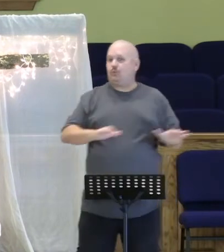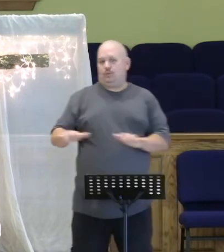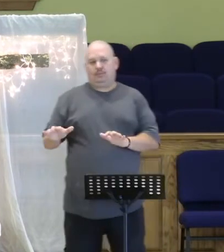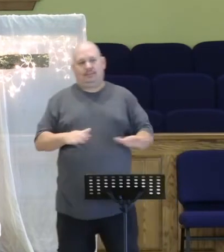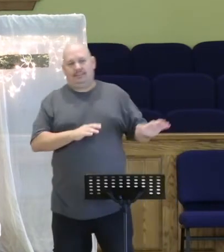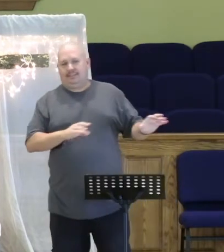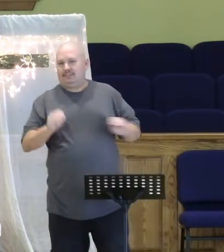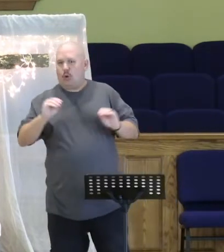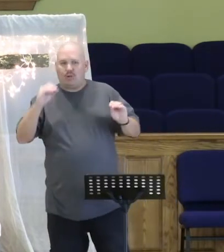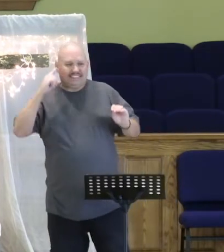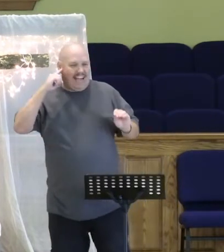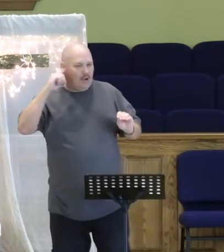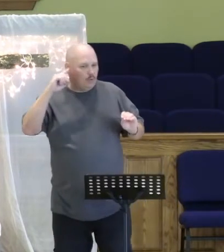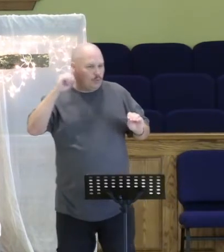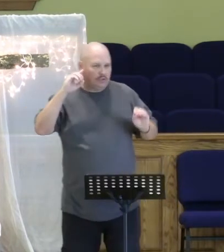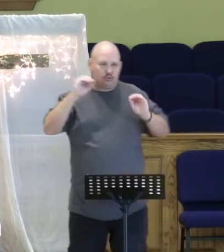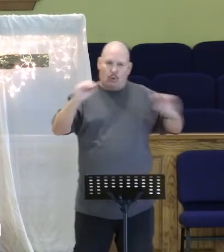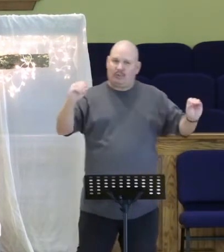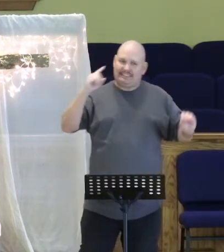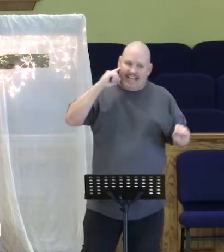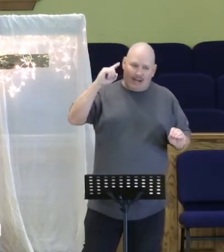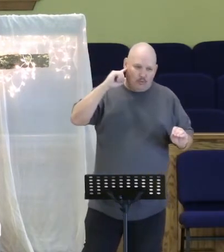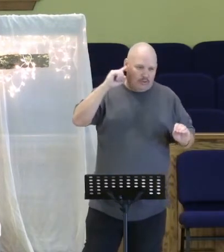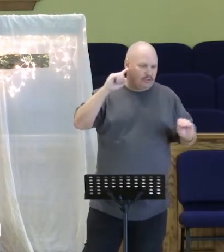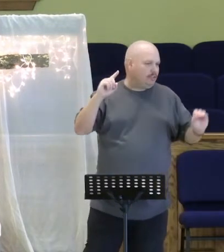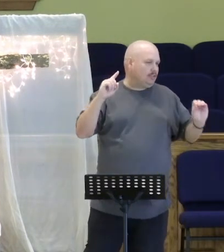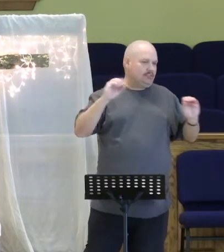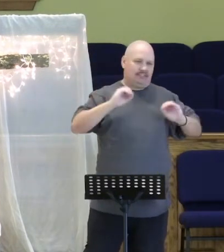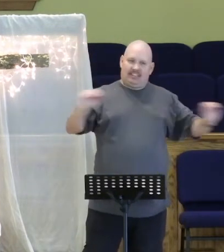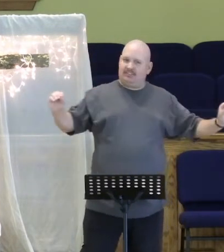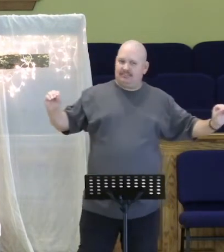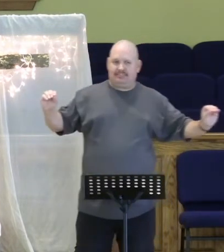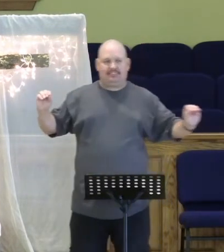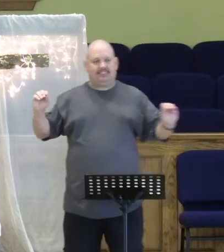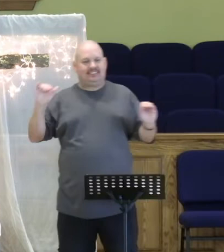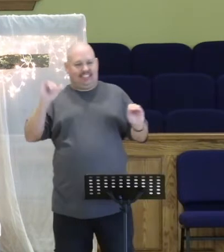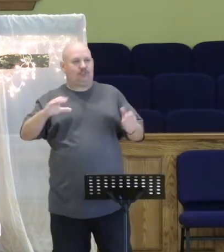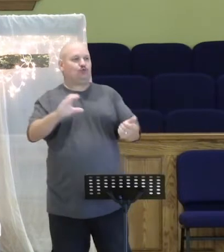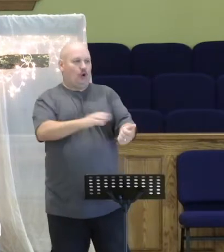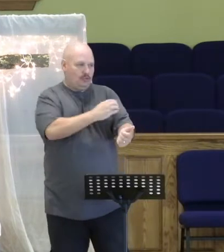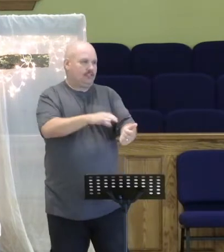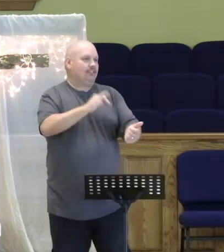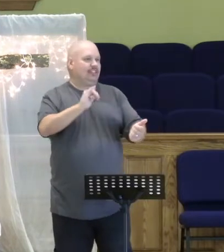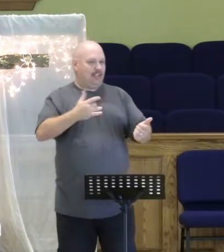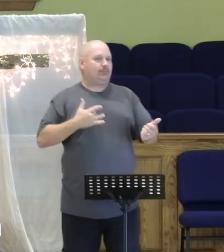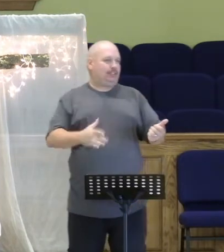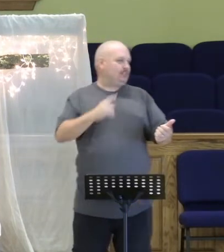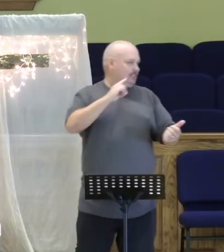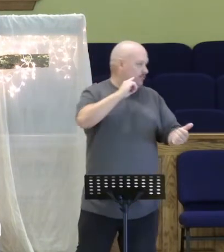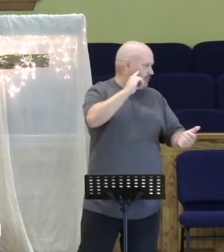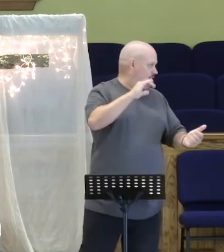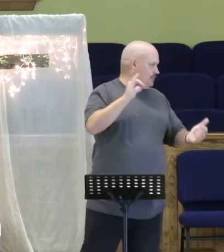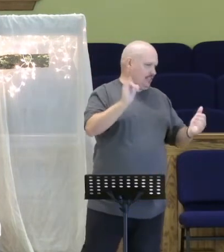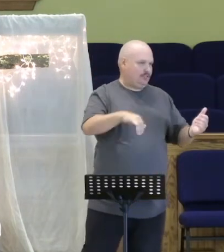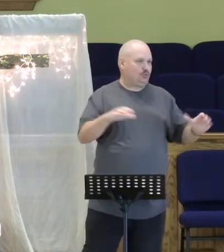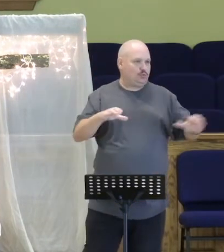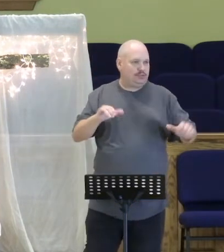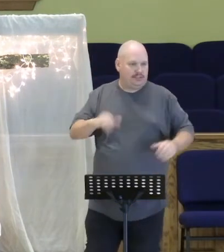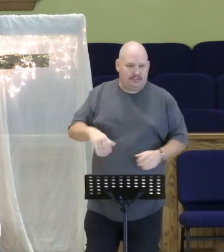Okay, so as you can see, for the deaf choir, there's no piano, there's no sound, nothing. And that's what the deaf choir tends to be